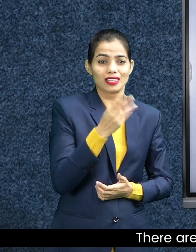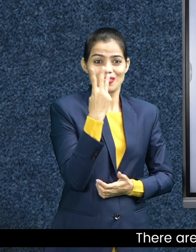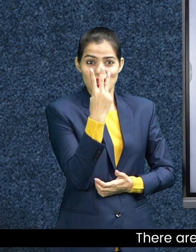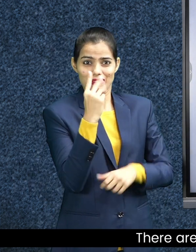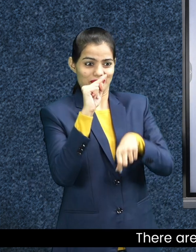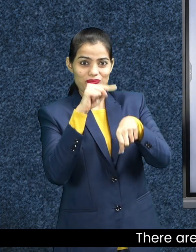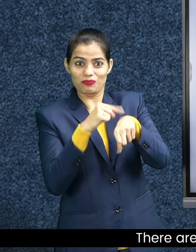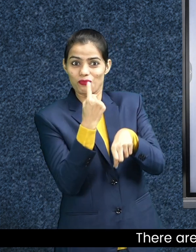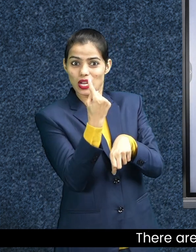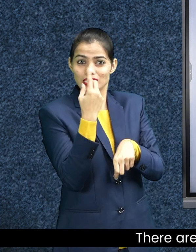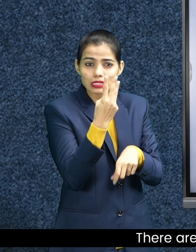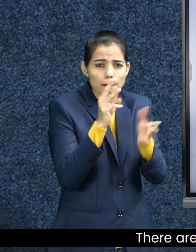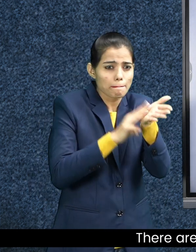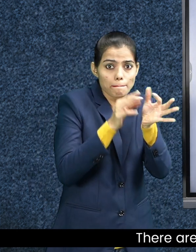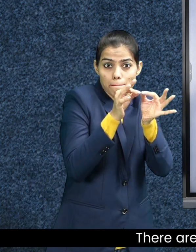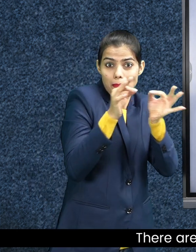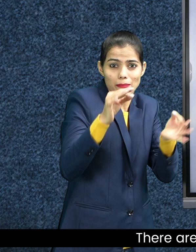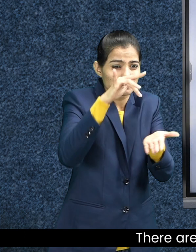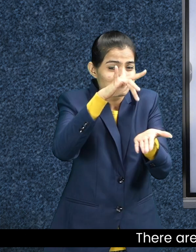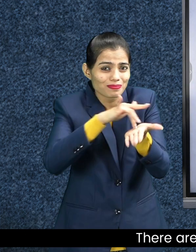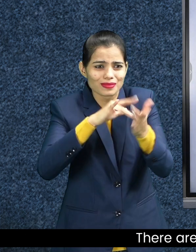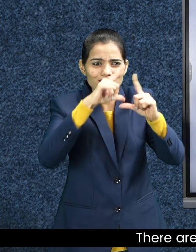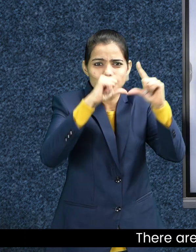There are three primary measures of central tendency: